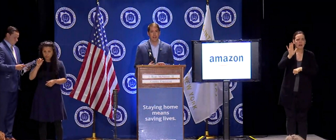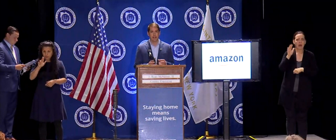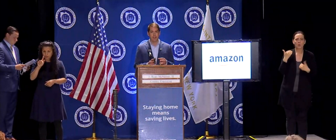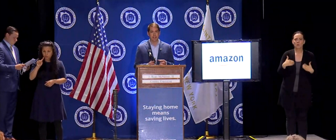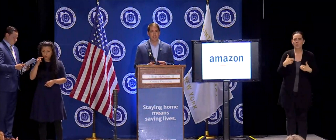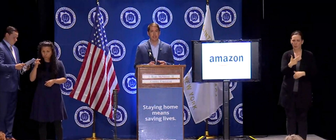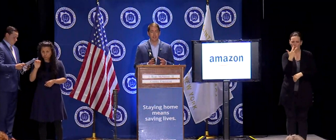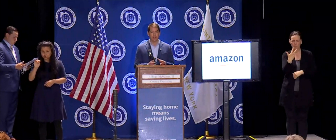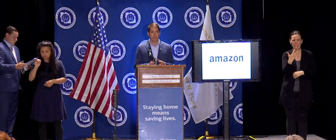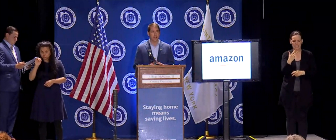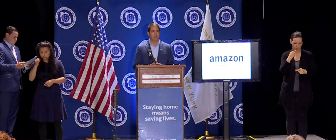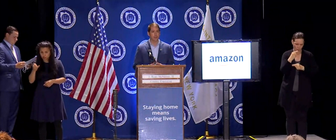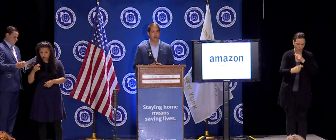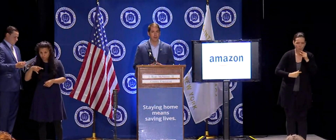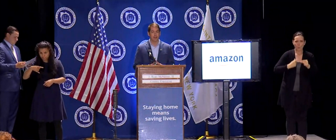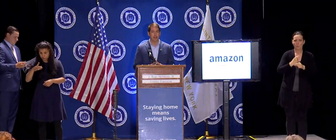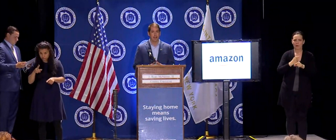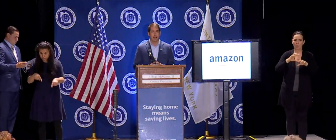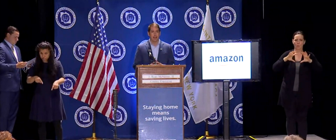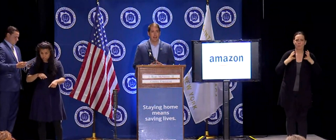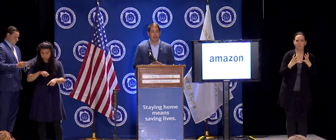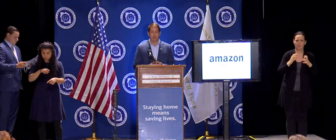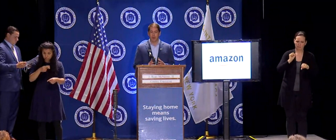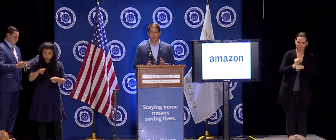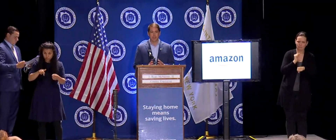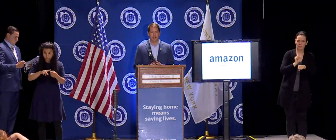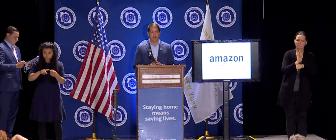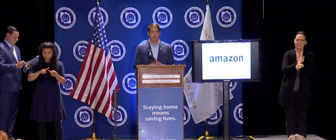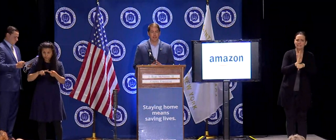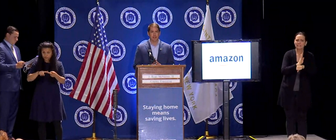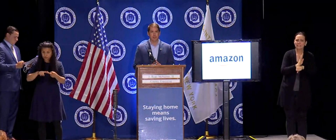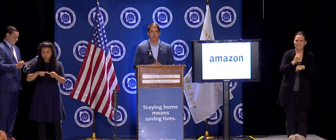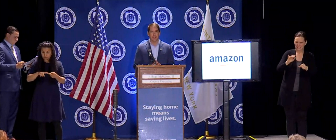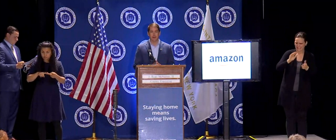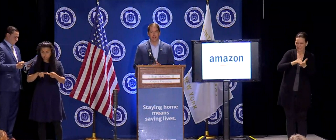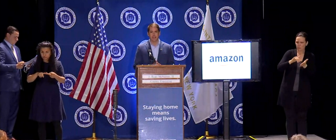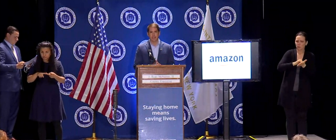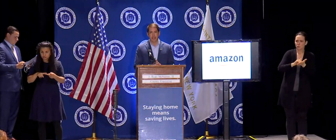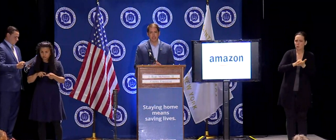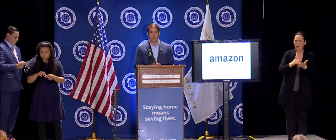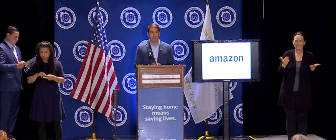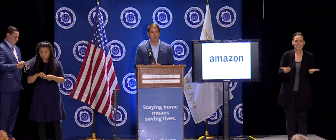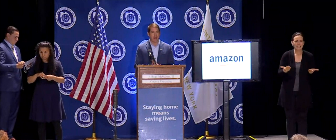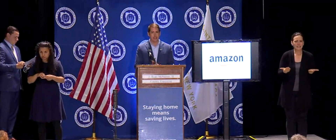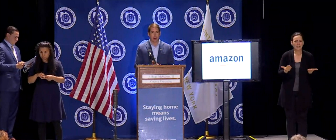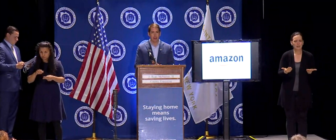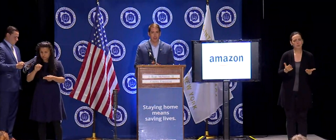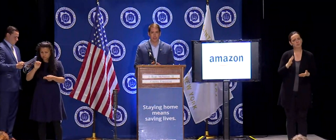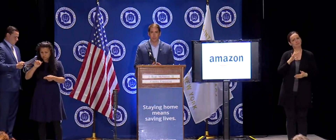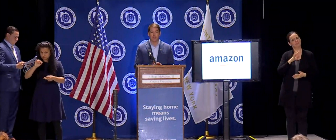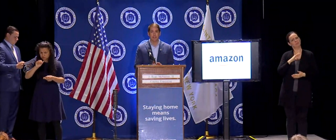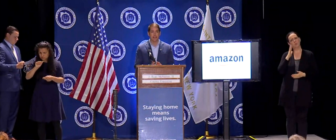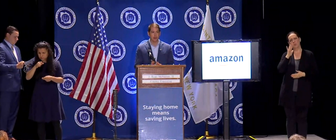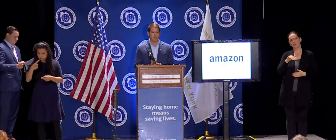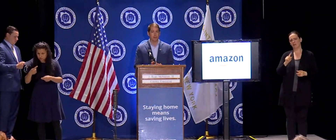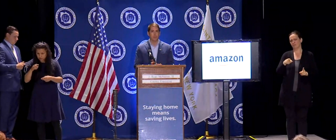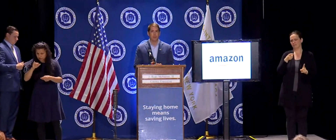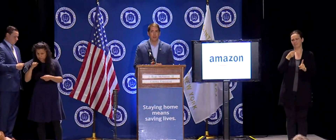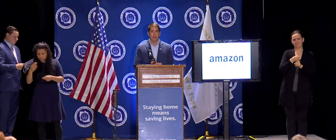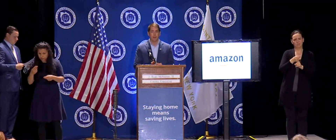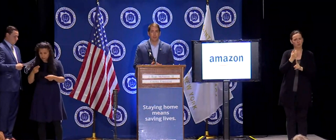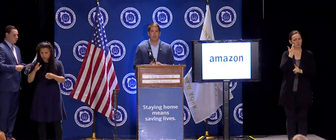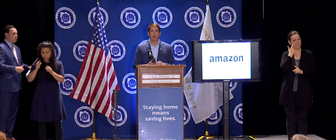corporations investing here in Central New York. And as much as this recent crisis has impacted all of us and will continue